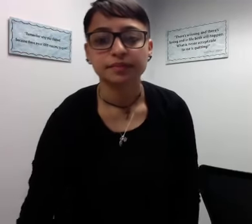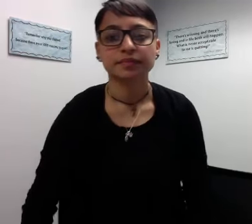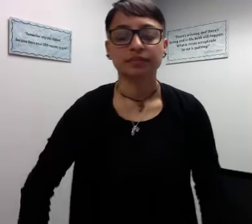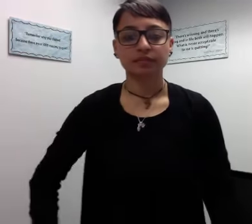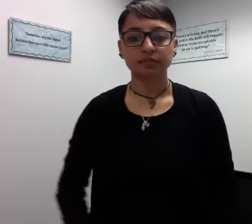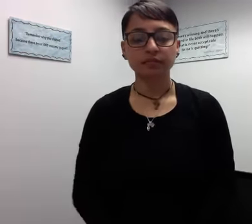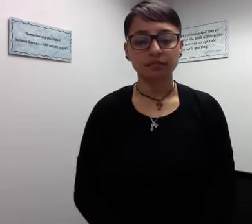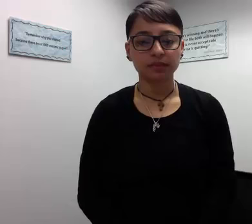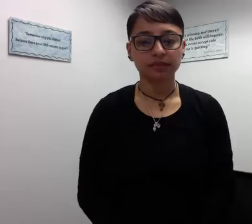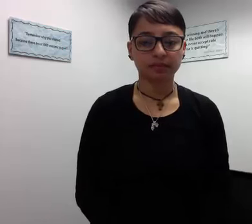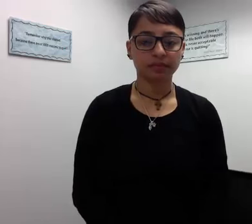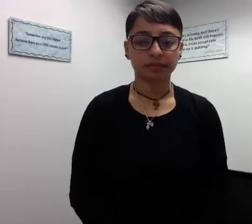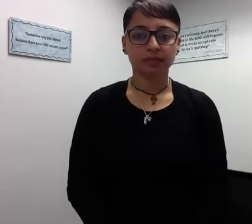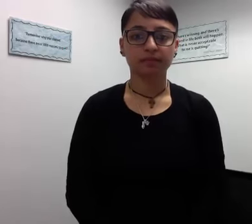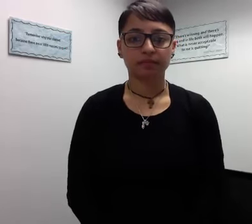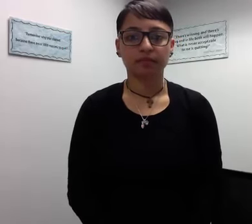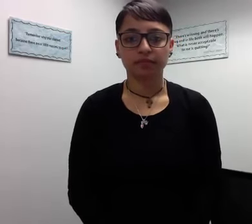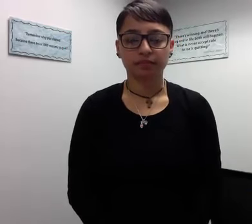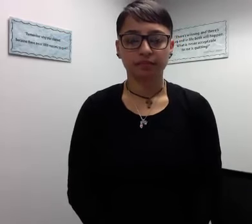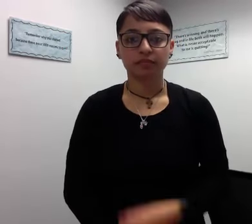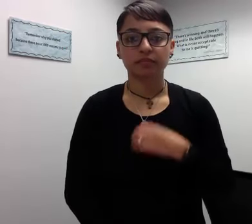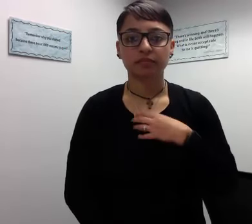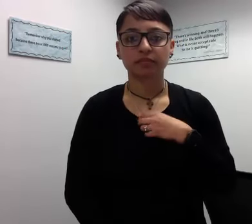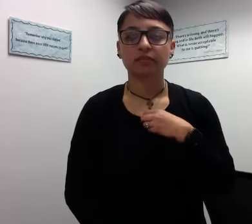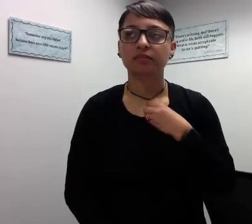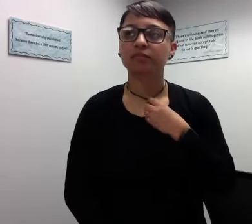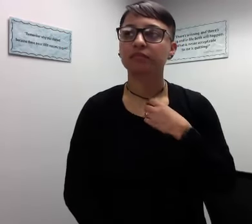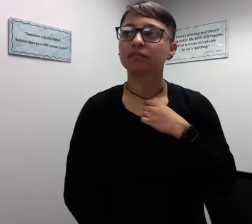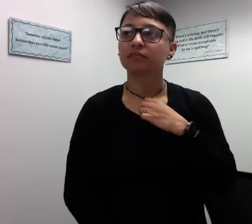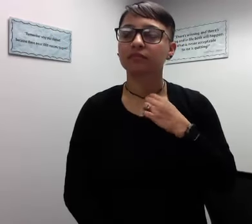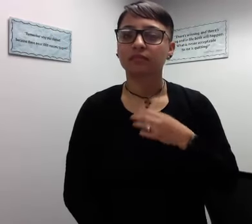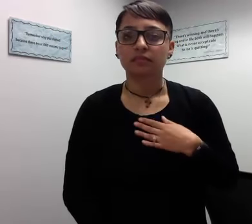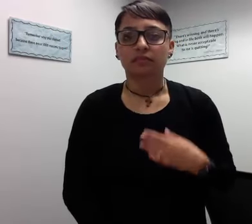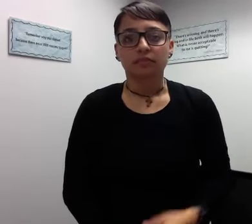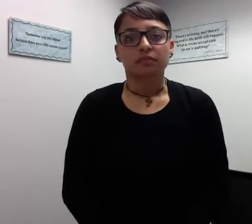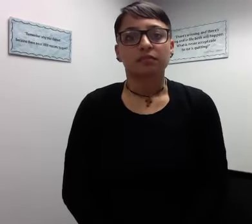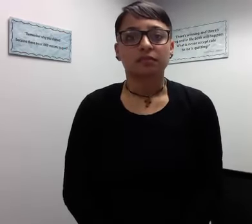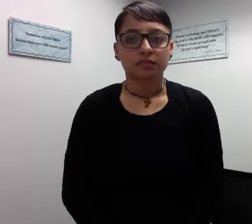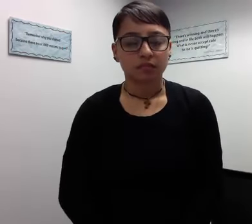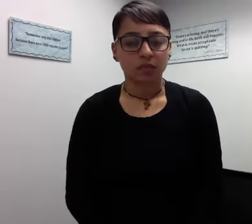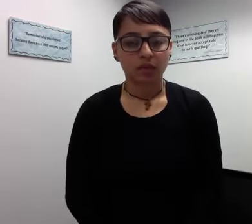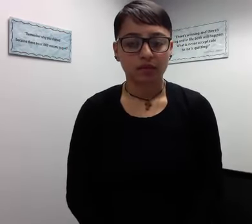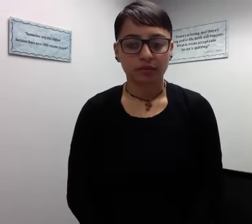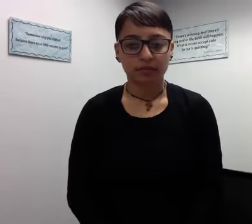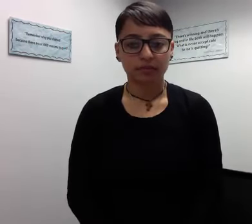She will be outlining the standards with an IEP and a 504, including